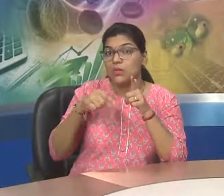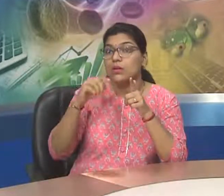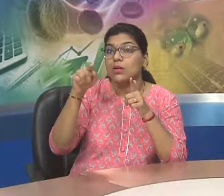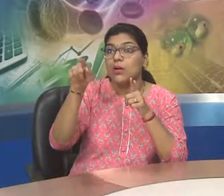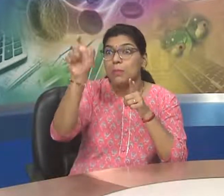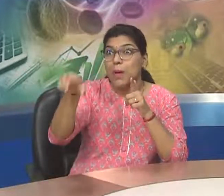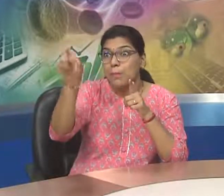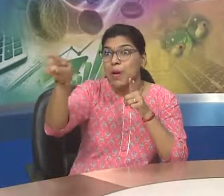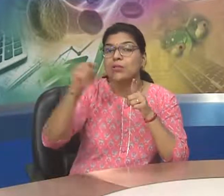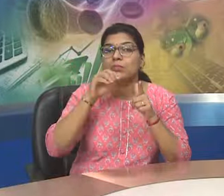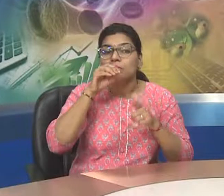inhale